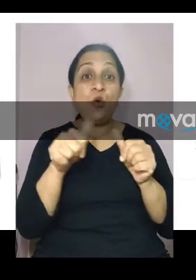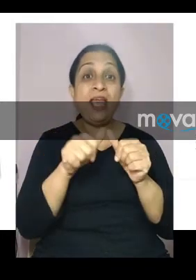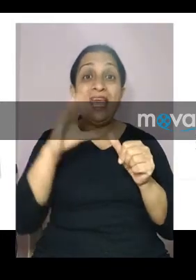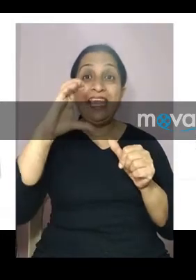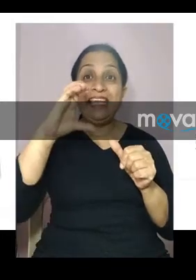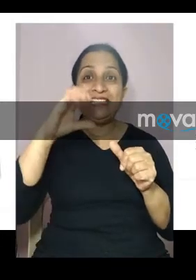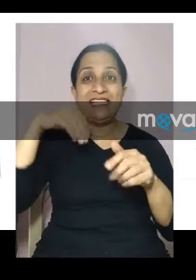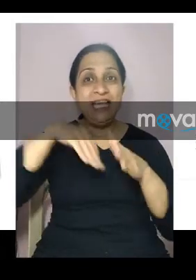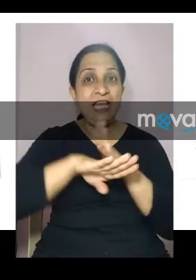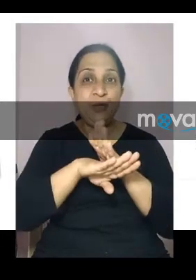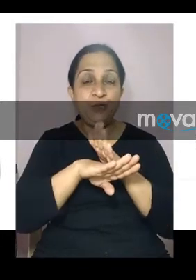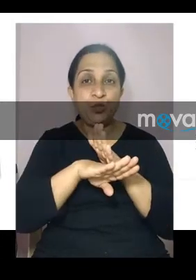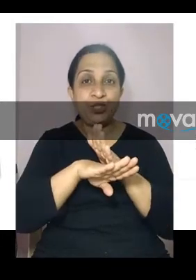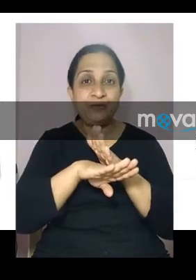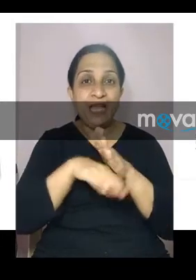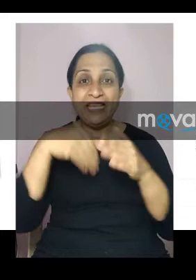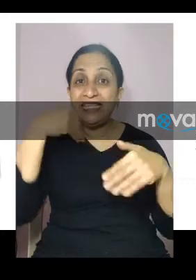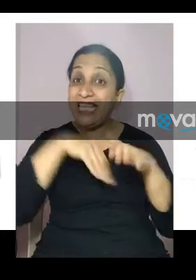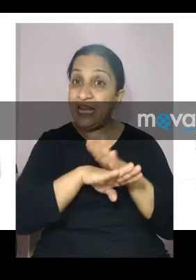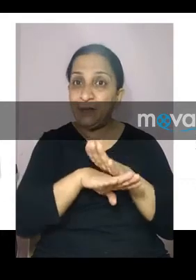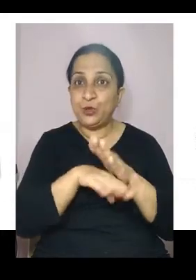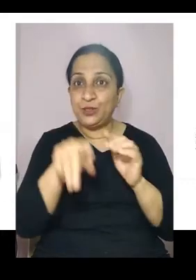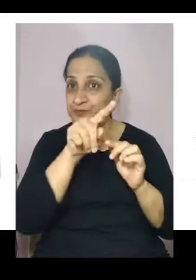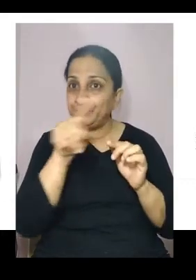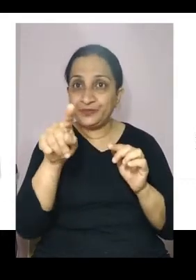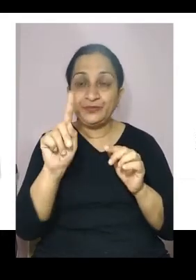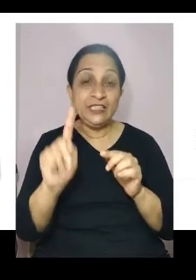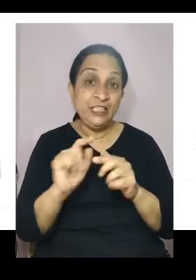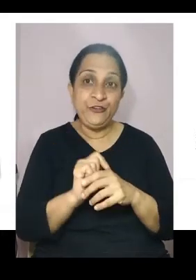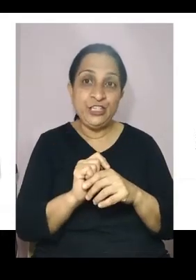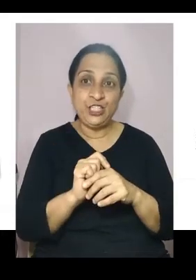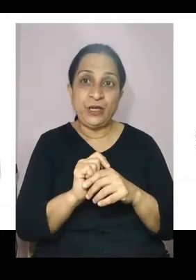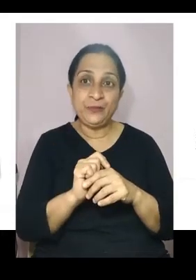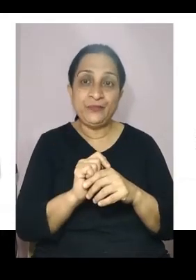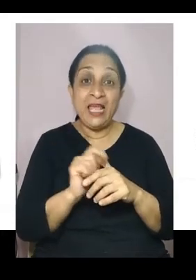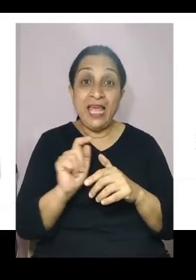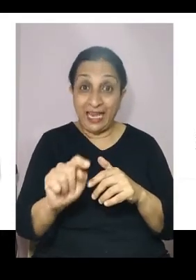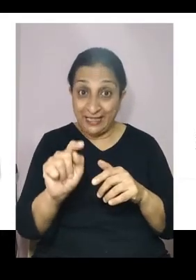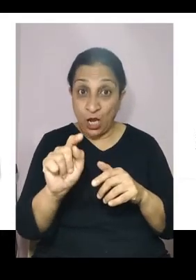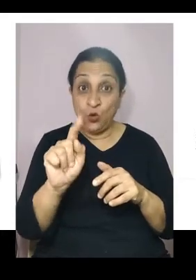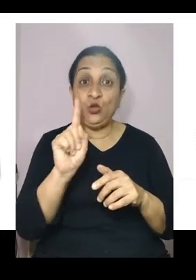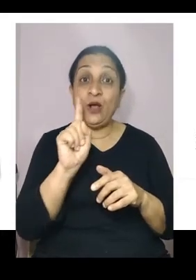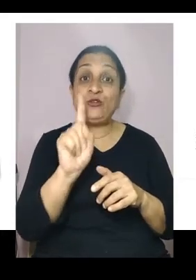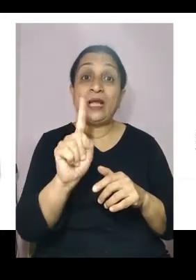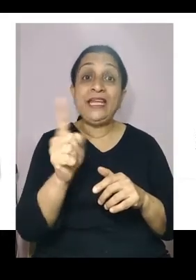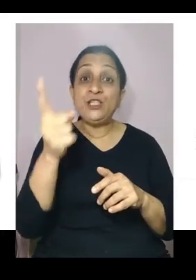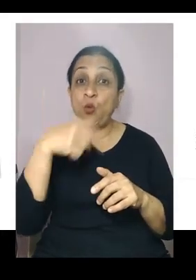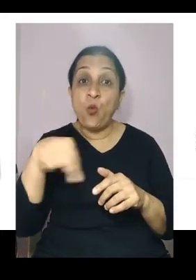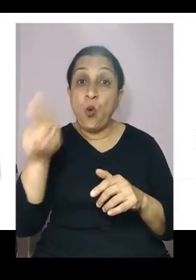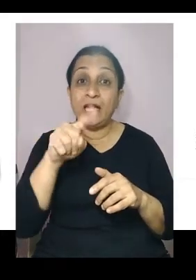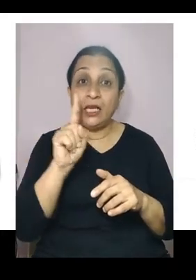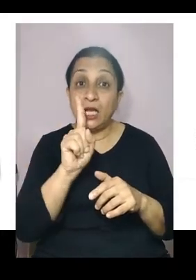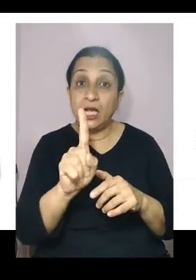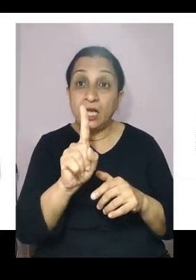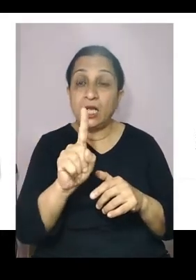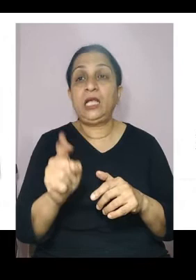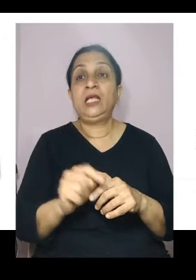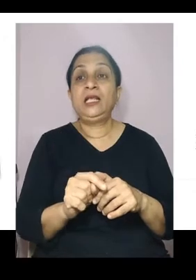and show AC input. AC input in the first one. And down you have to write